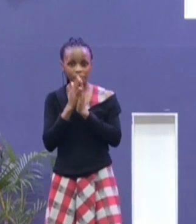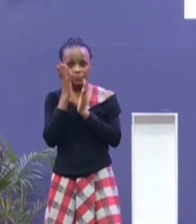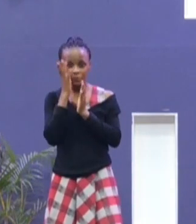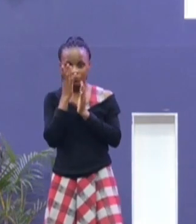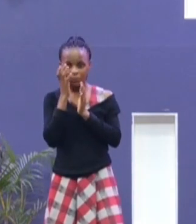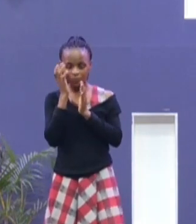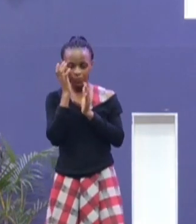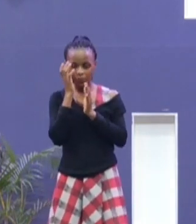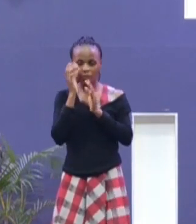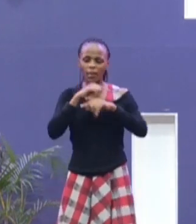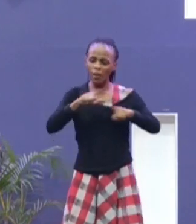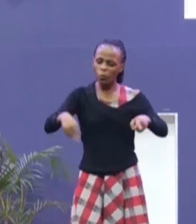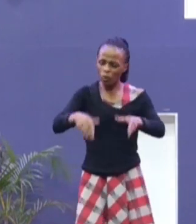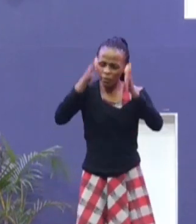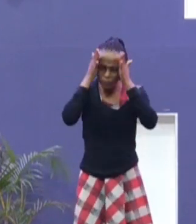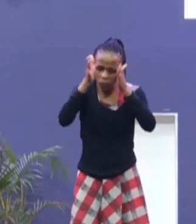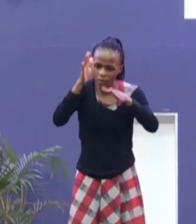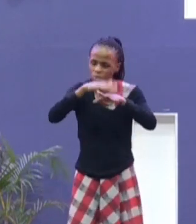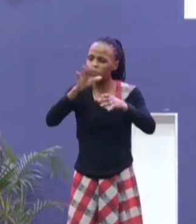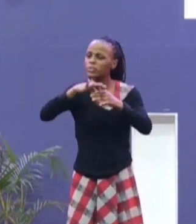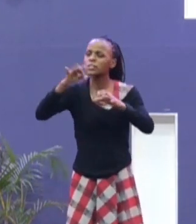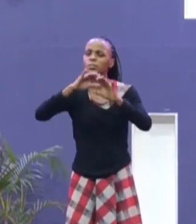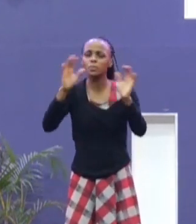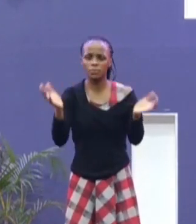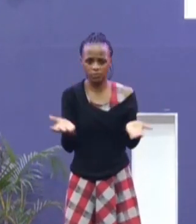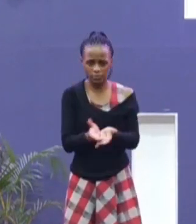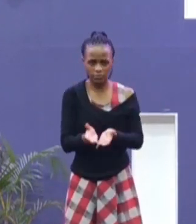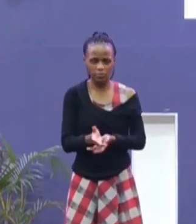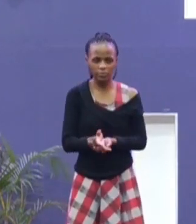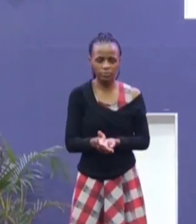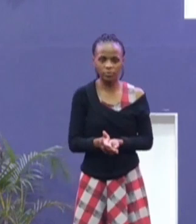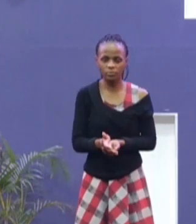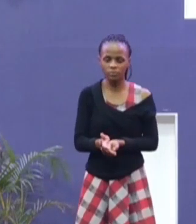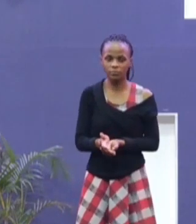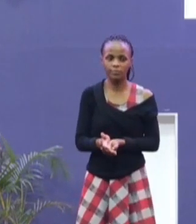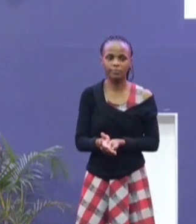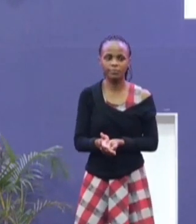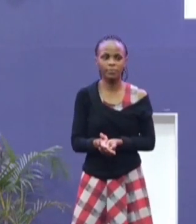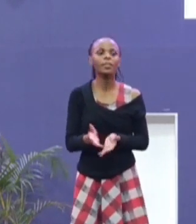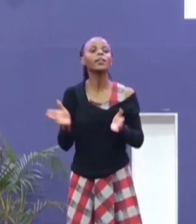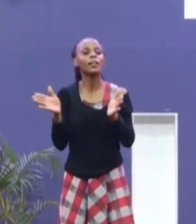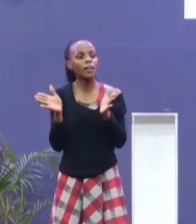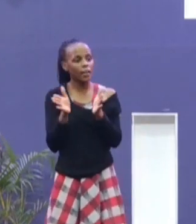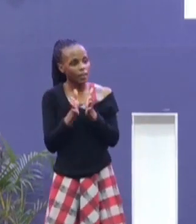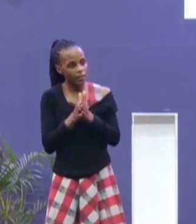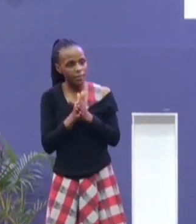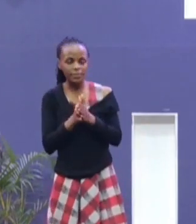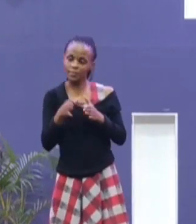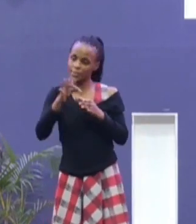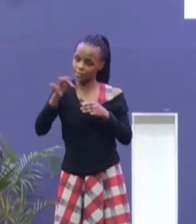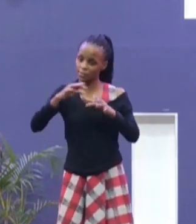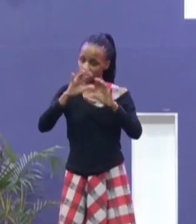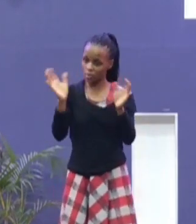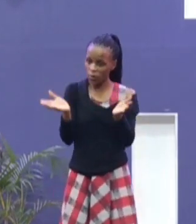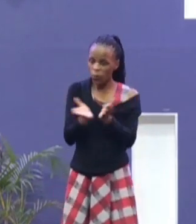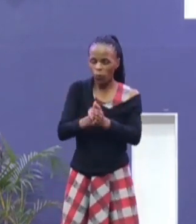We deal with the spiritual realm. Netuko makunse yomo yu. And the spiritual realm gives way, it